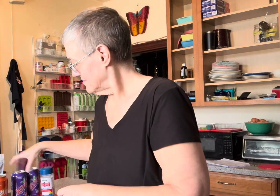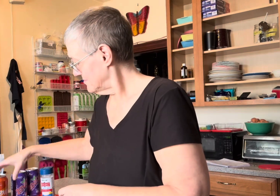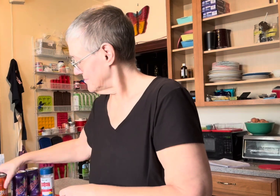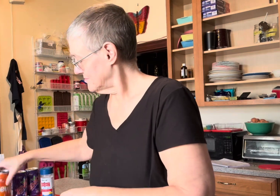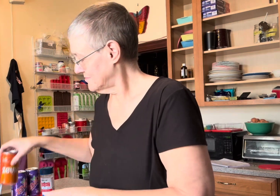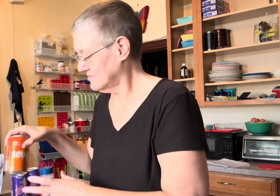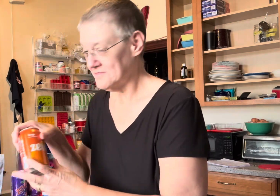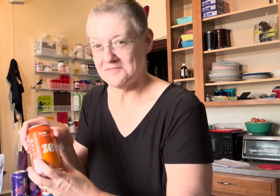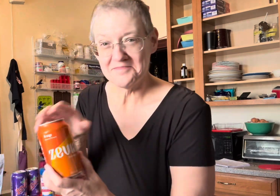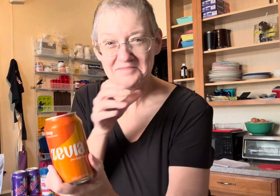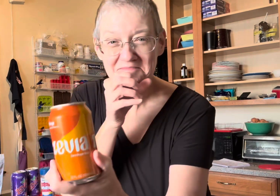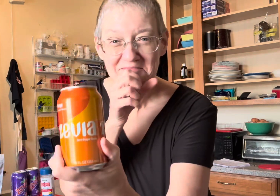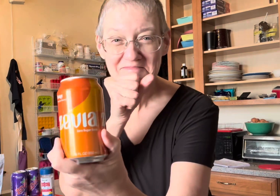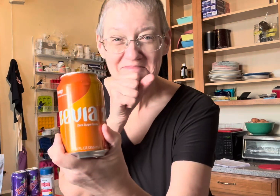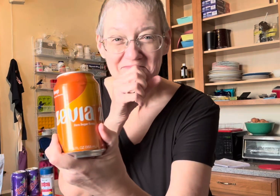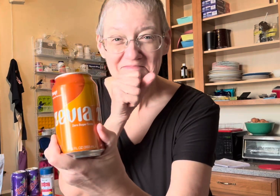And we're going to make orange.